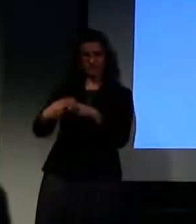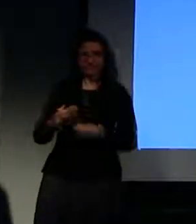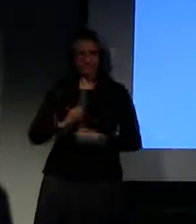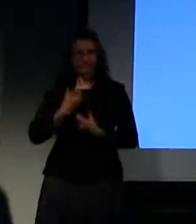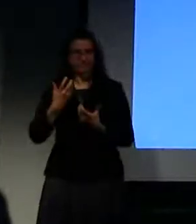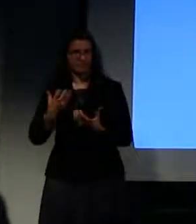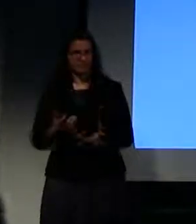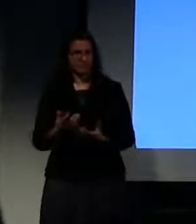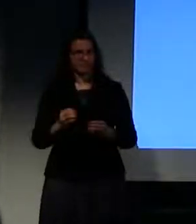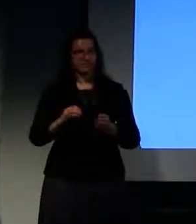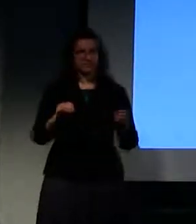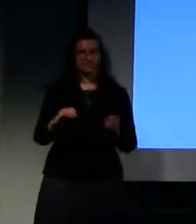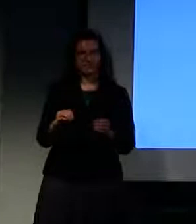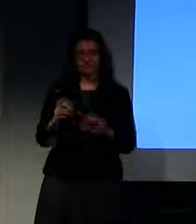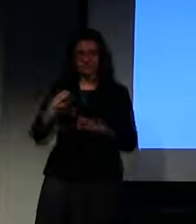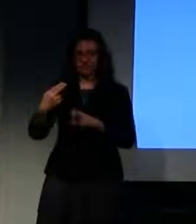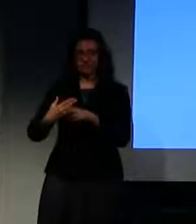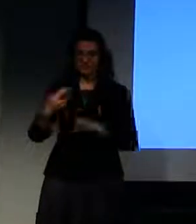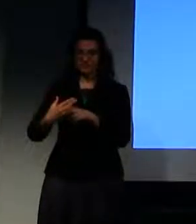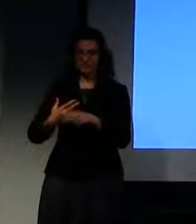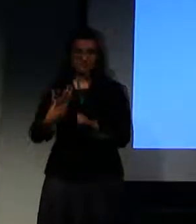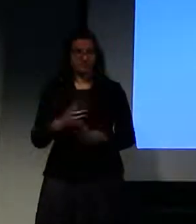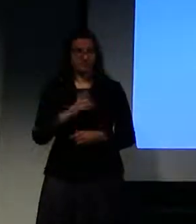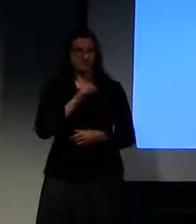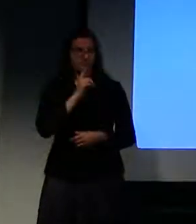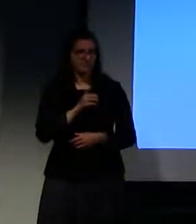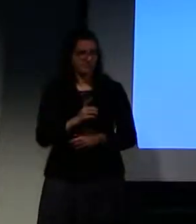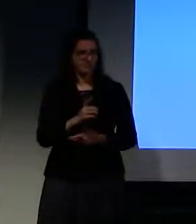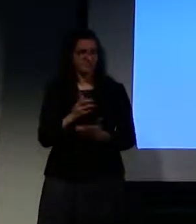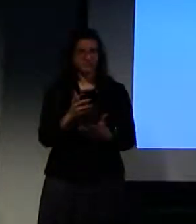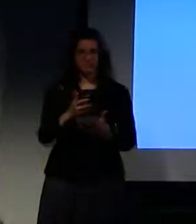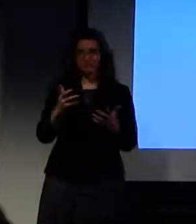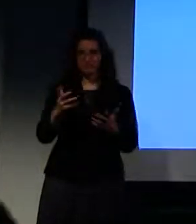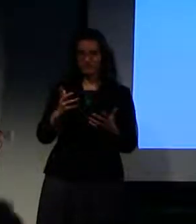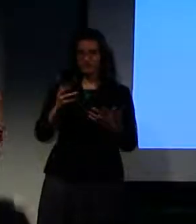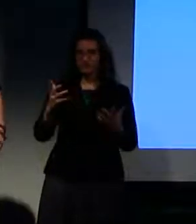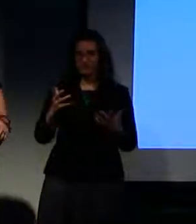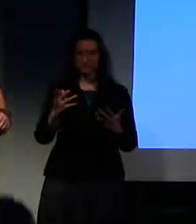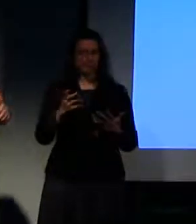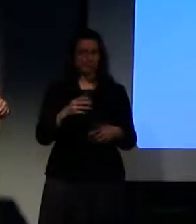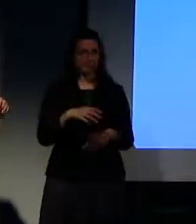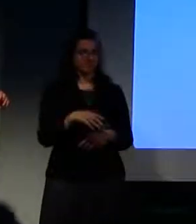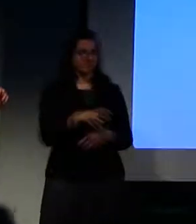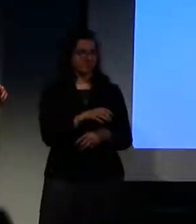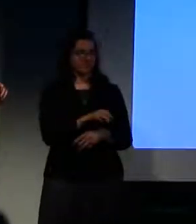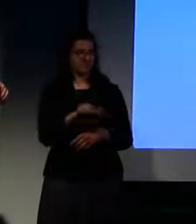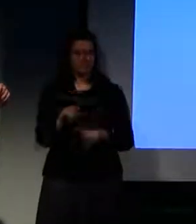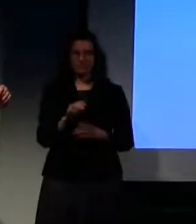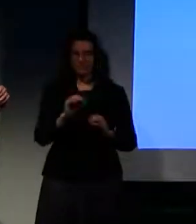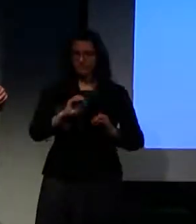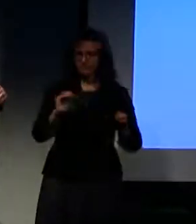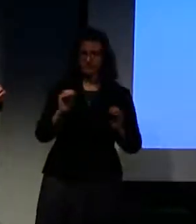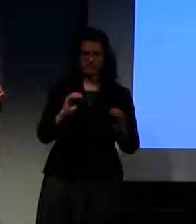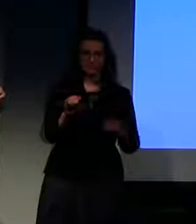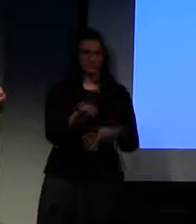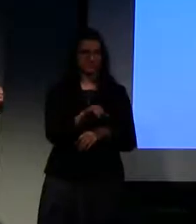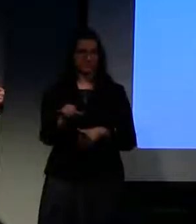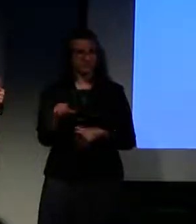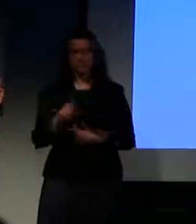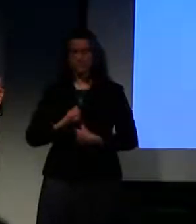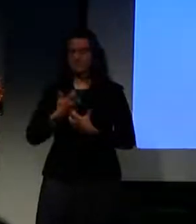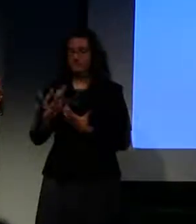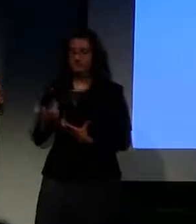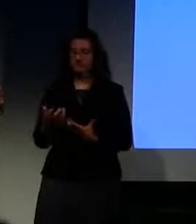poetry, such, no, thing, poetry, is, such, there, poetry, such, no, there, no, such, there,